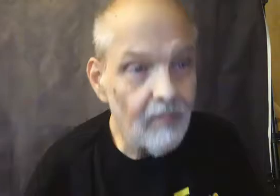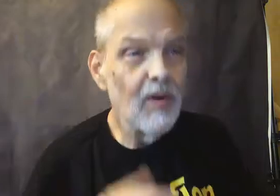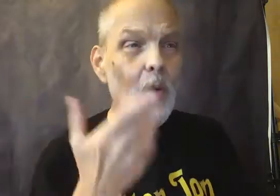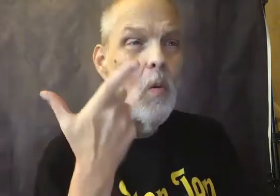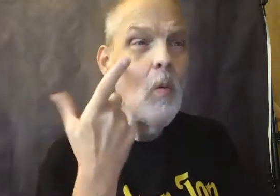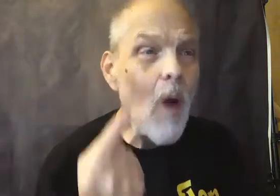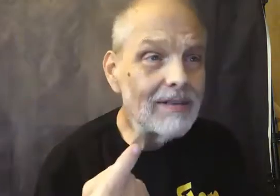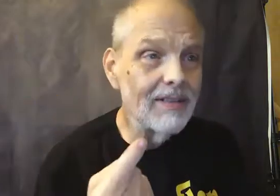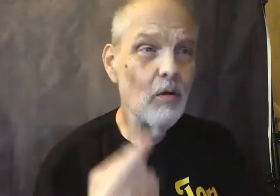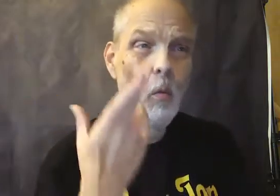What?